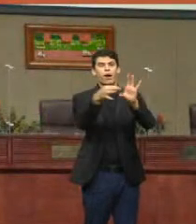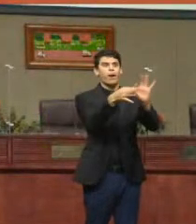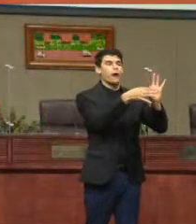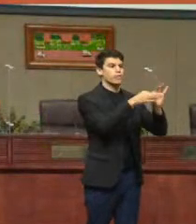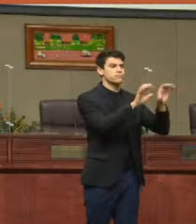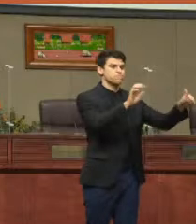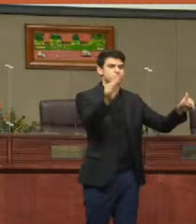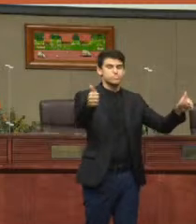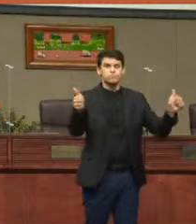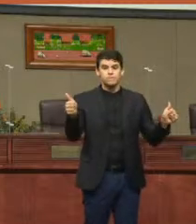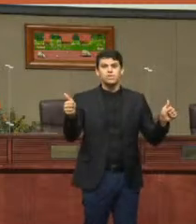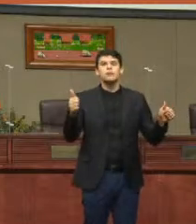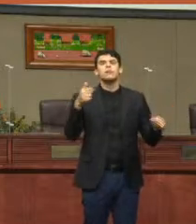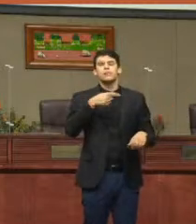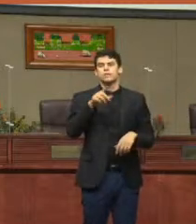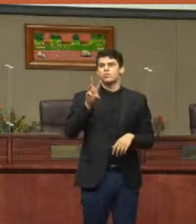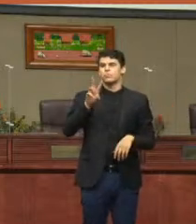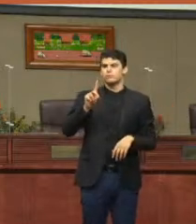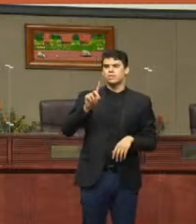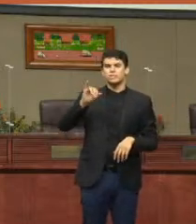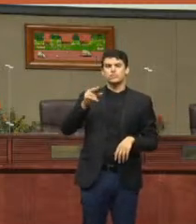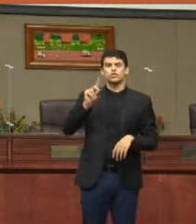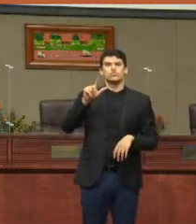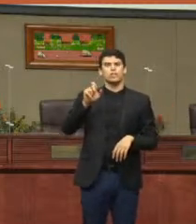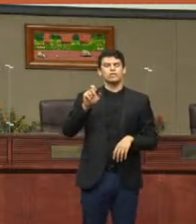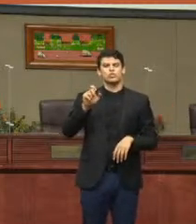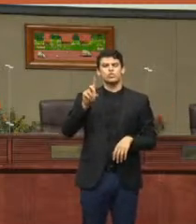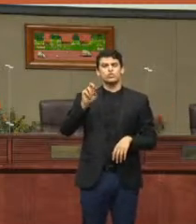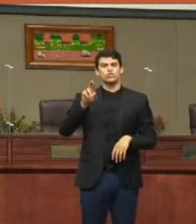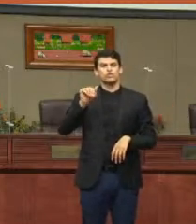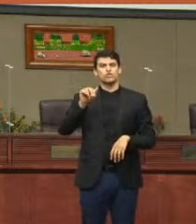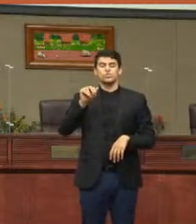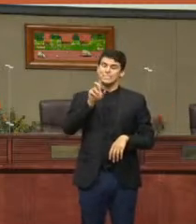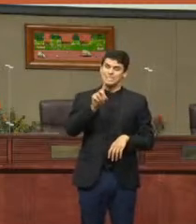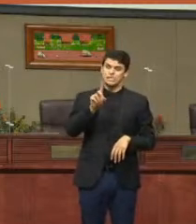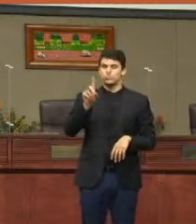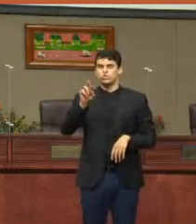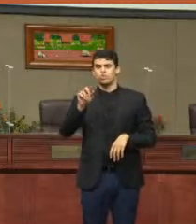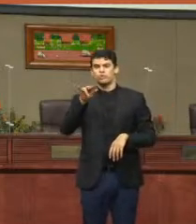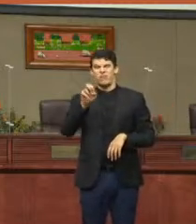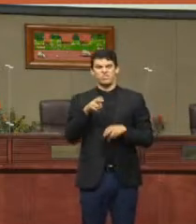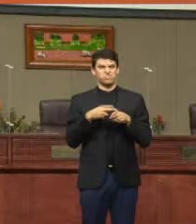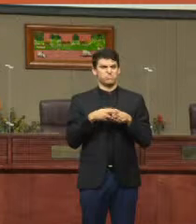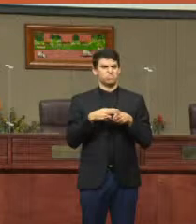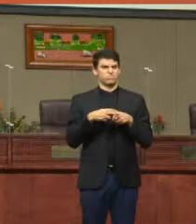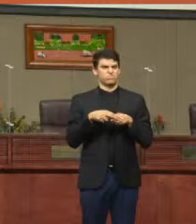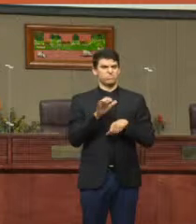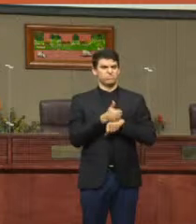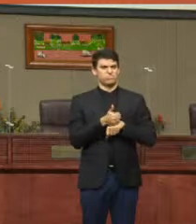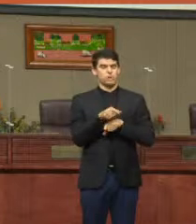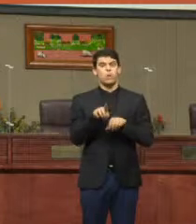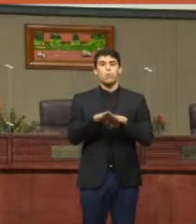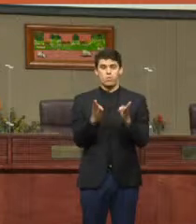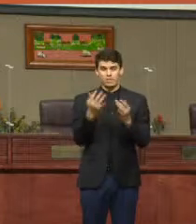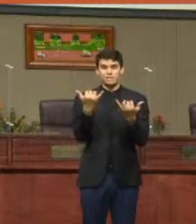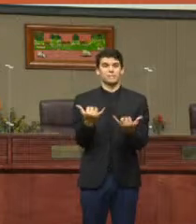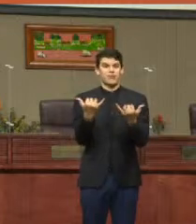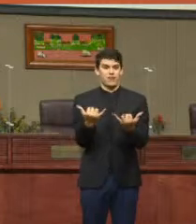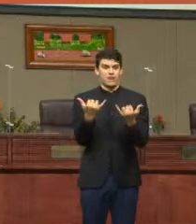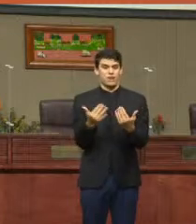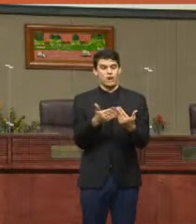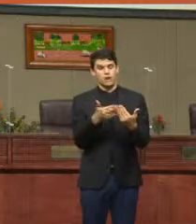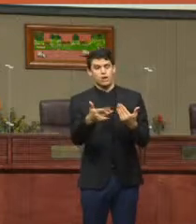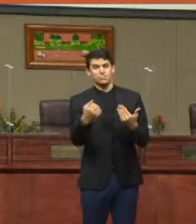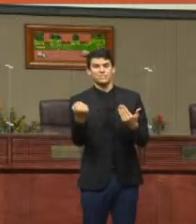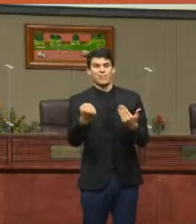on W.D. Judge Drive is the latest temporary site. It will be open today through